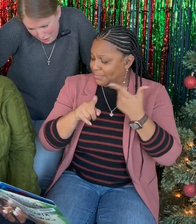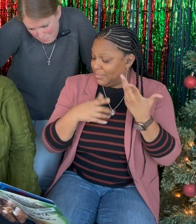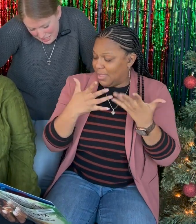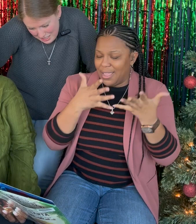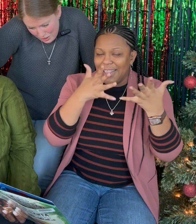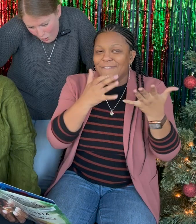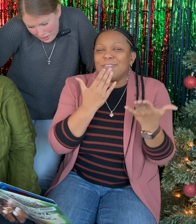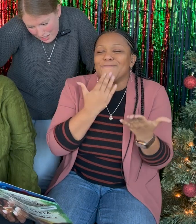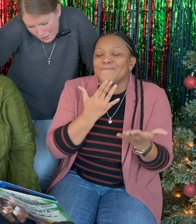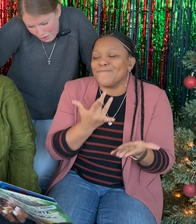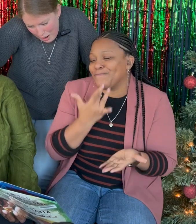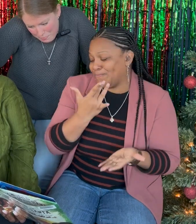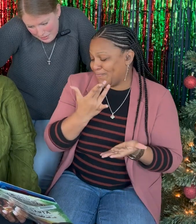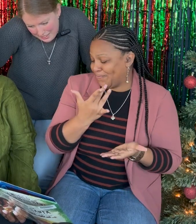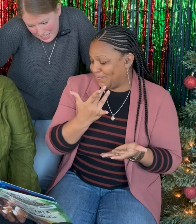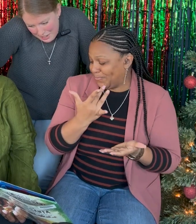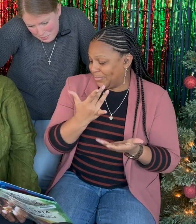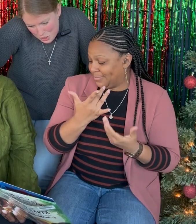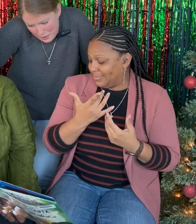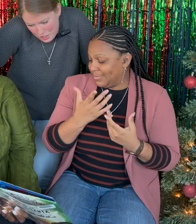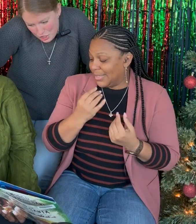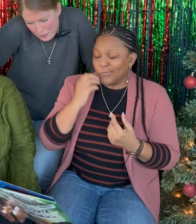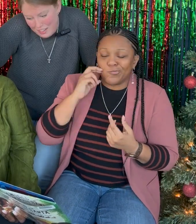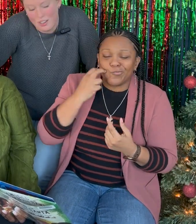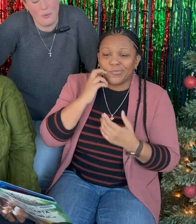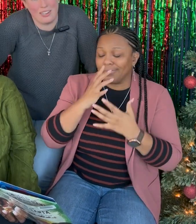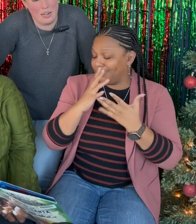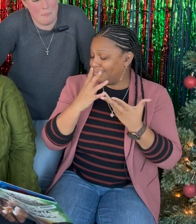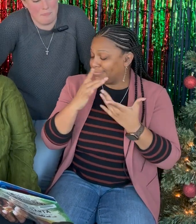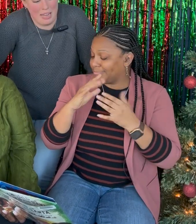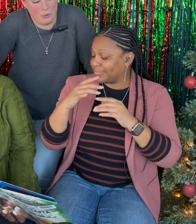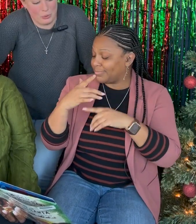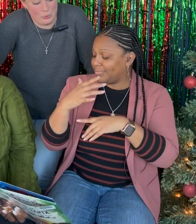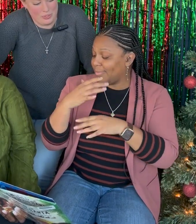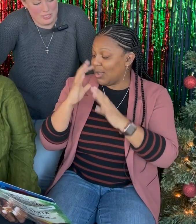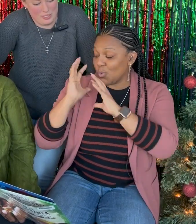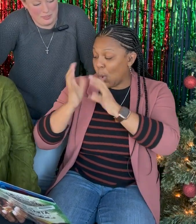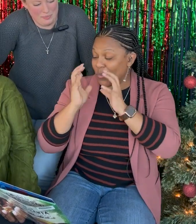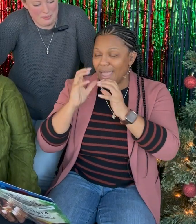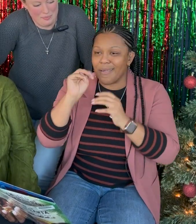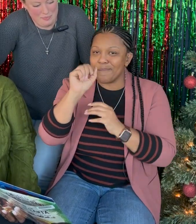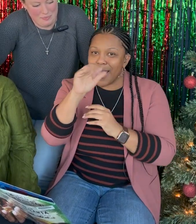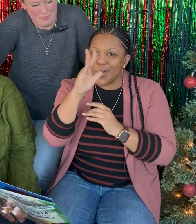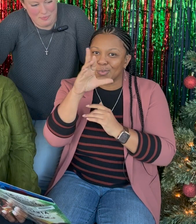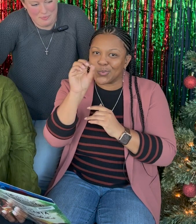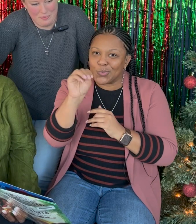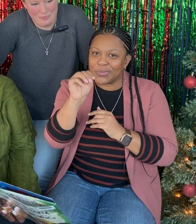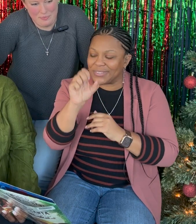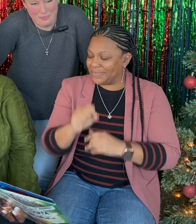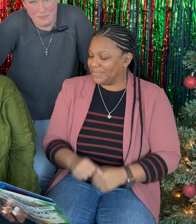share their abundant coconut crop and leave him sweet, chewy coconut macaroons.